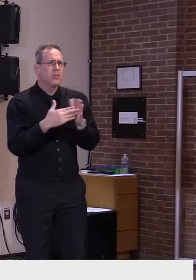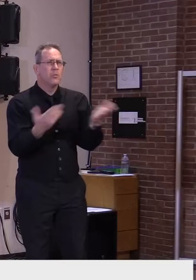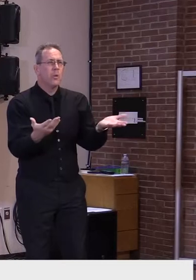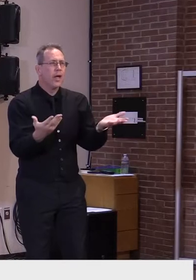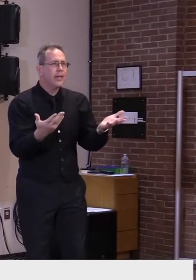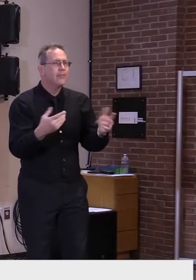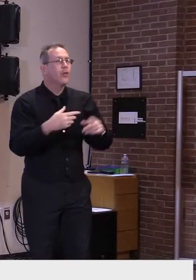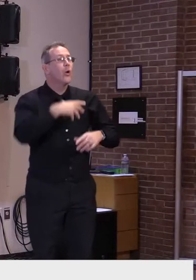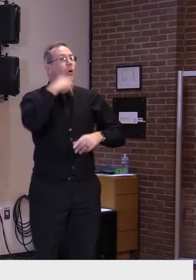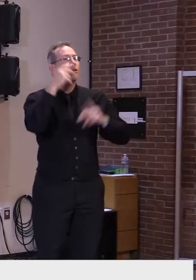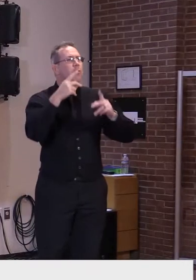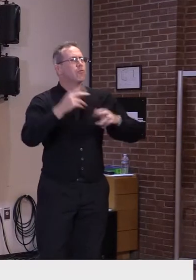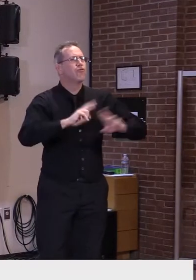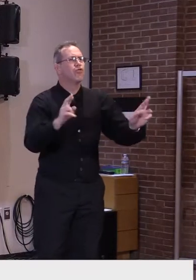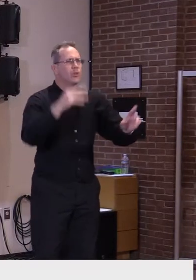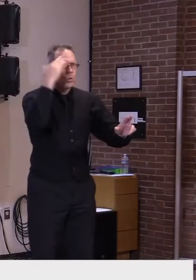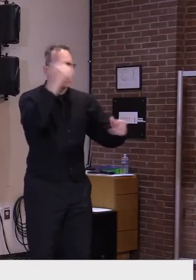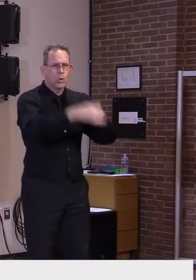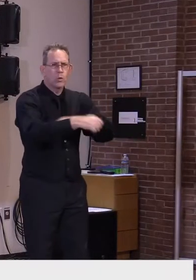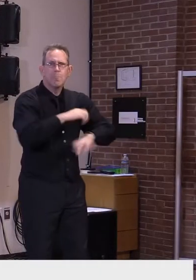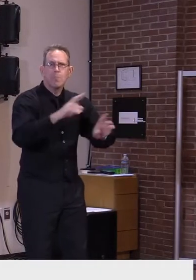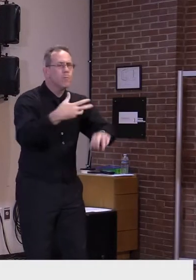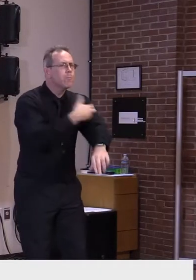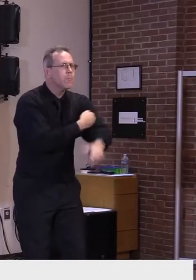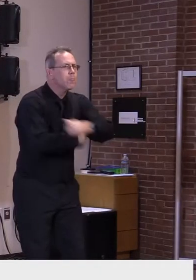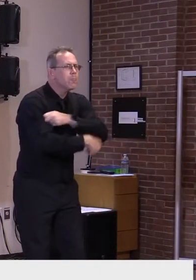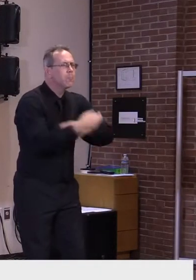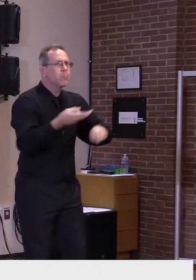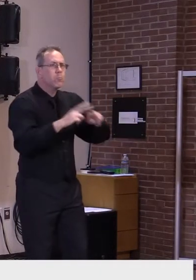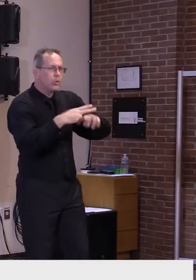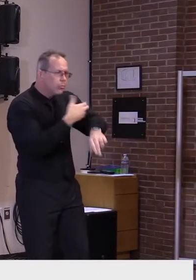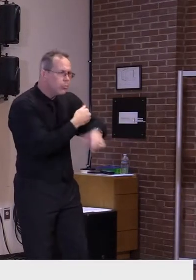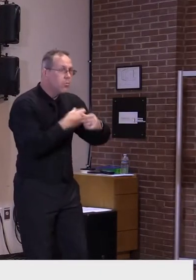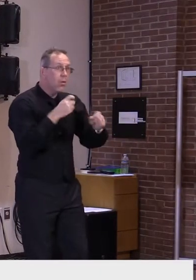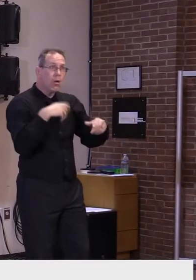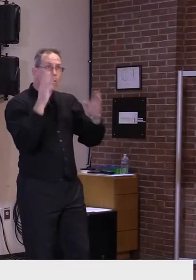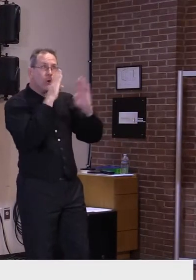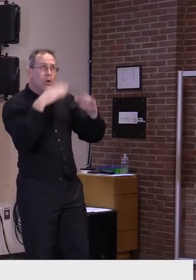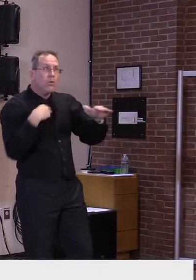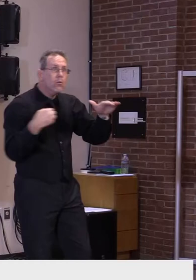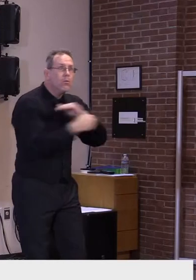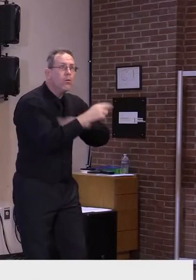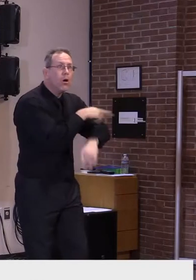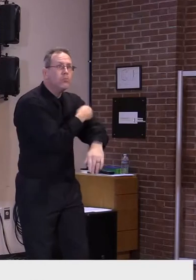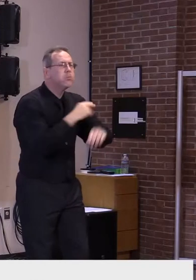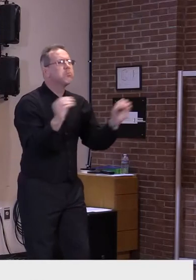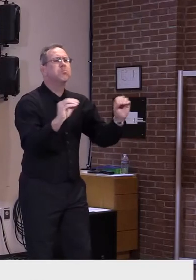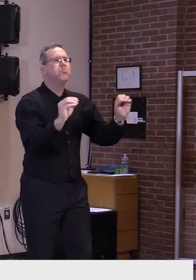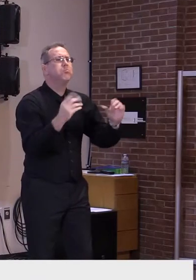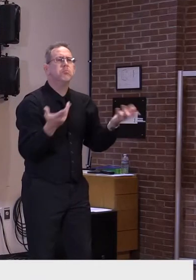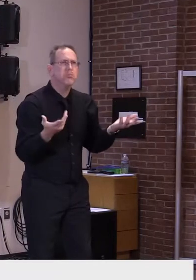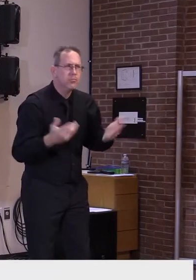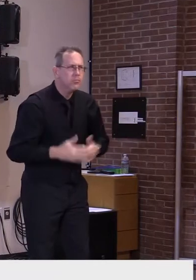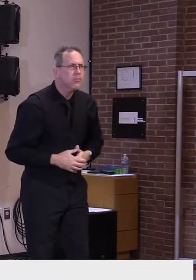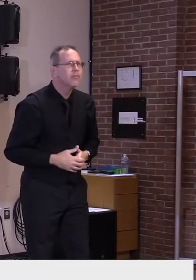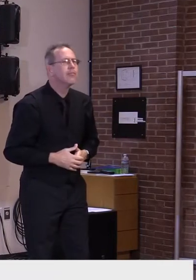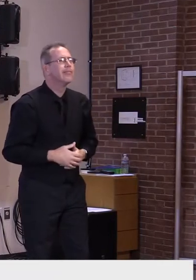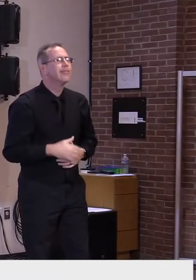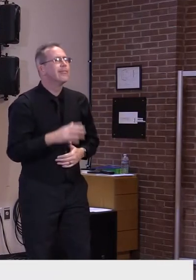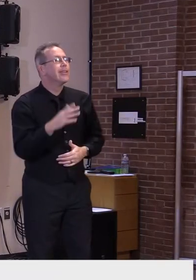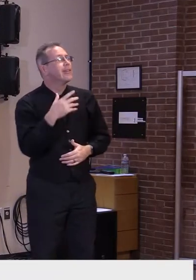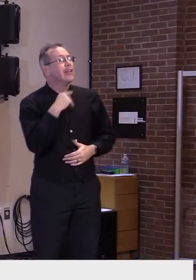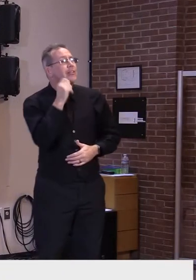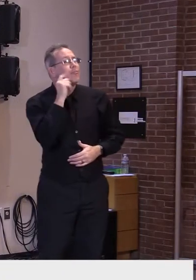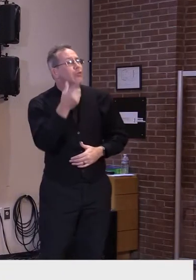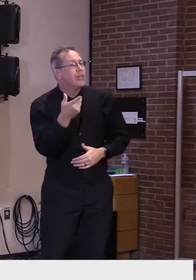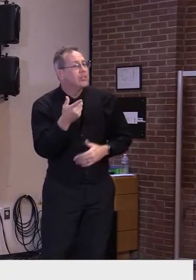most likely to need hospital care, most likely to need ICU care. So when we look at the hospital numbers over that same period of time, when you look